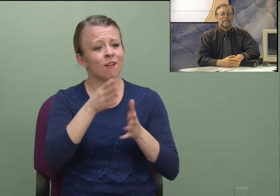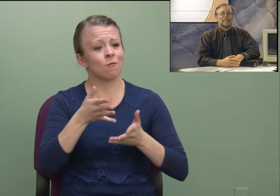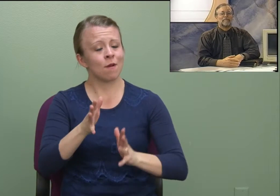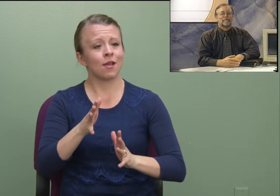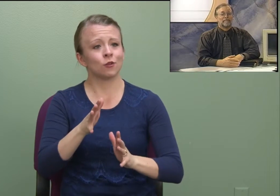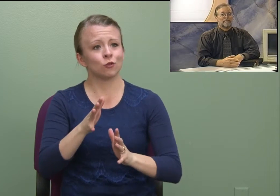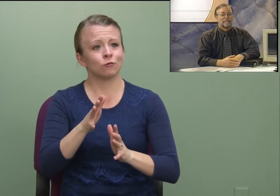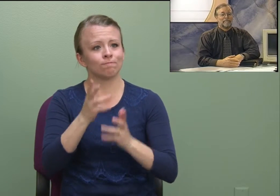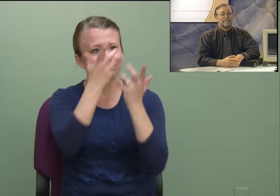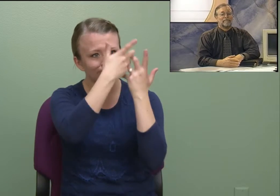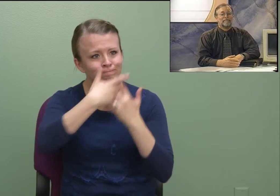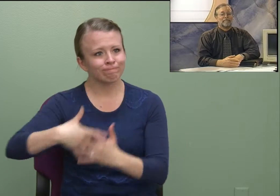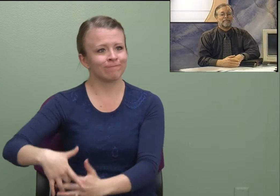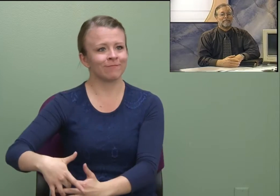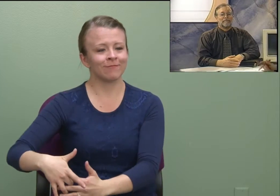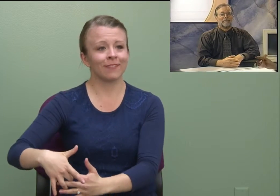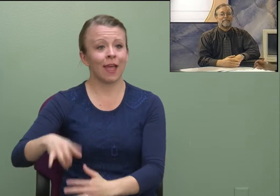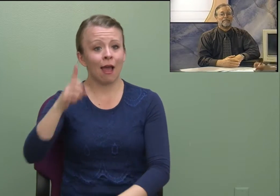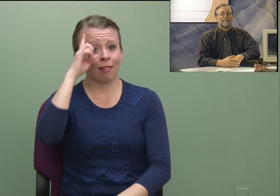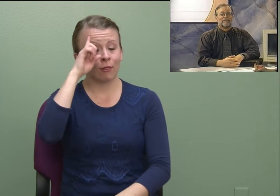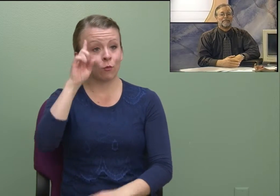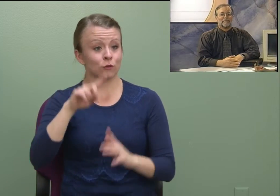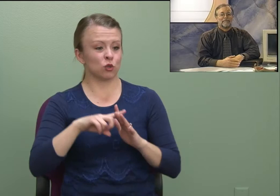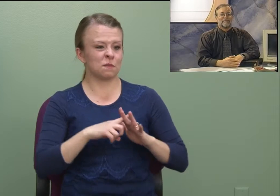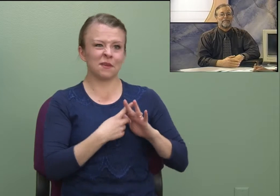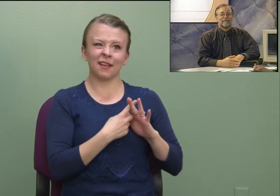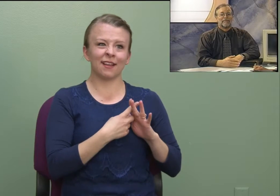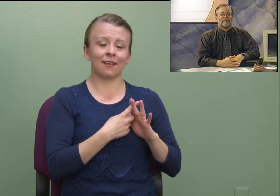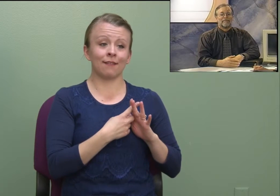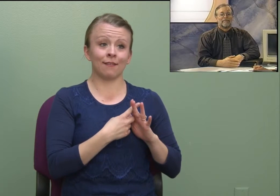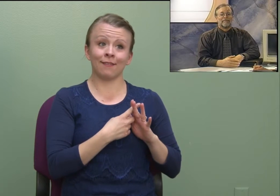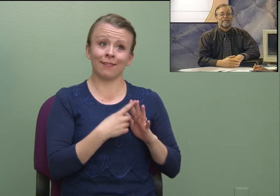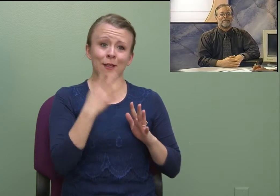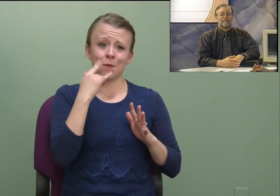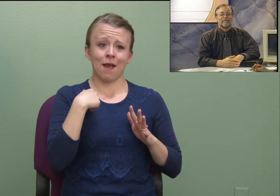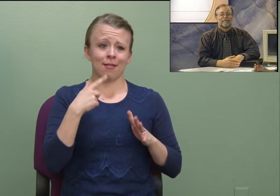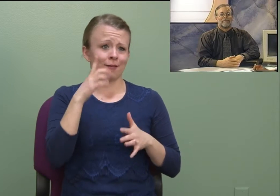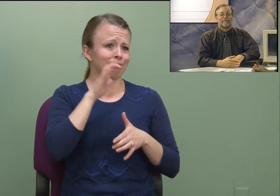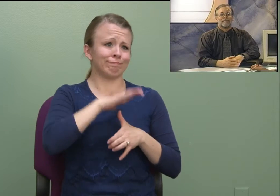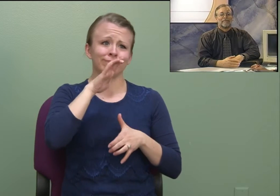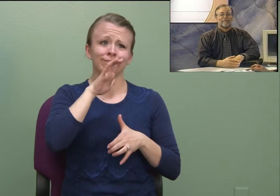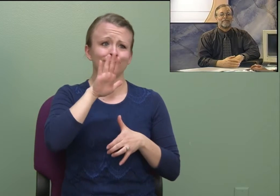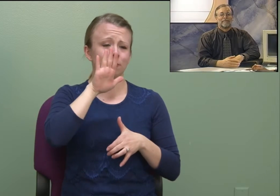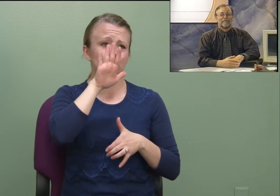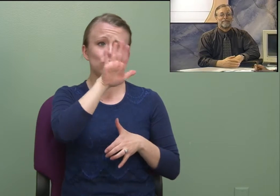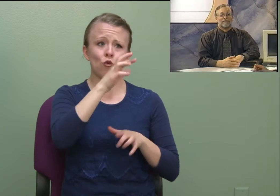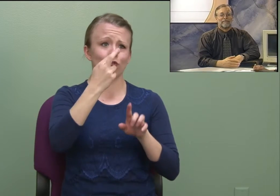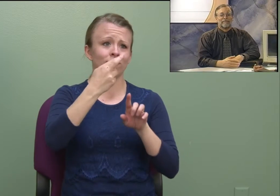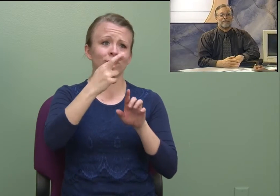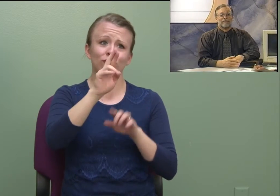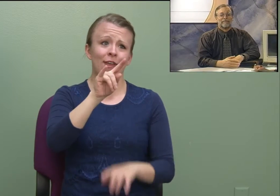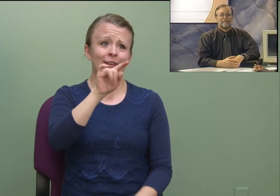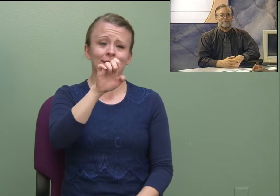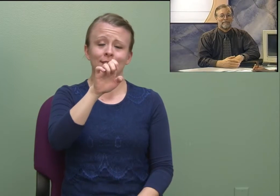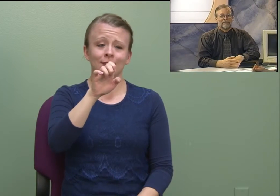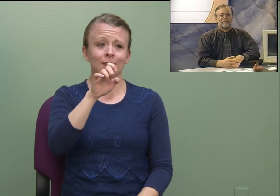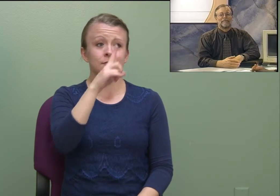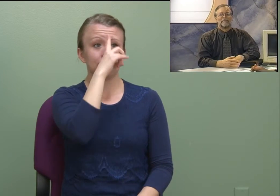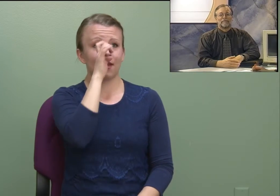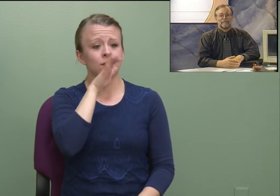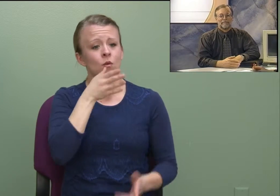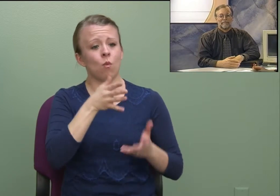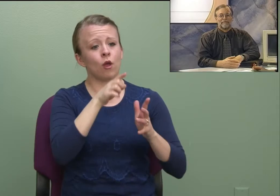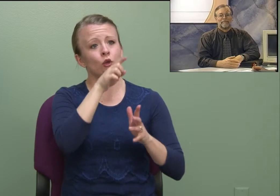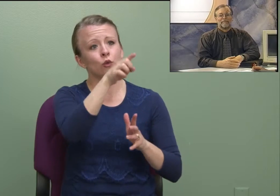work. And I think we're just beginning, and that's why I gave you an outstanding in your technical effectiveness, because of the way